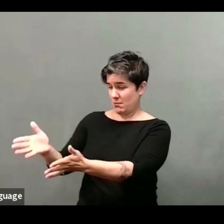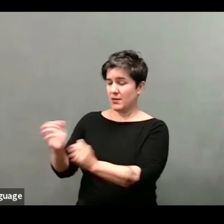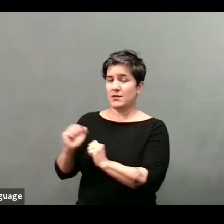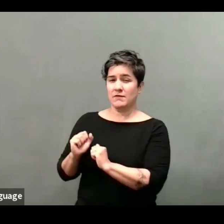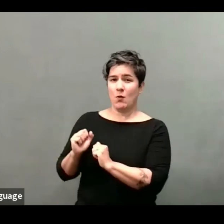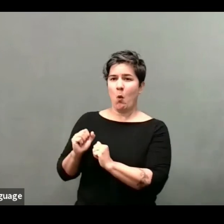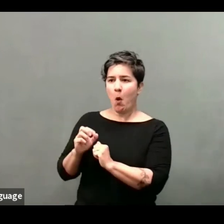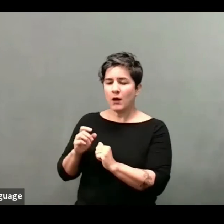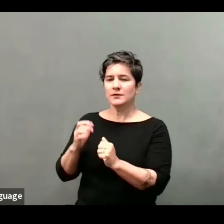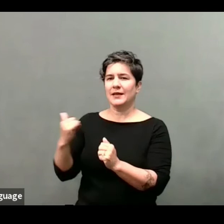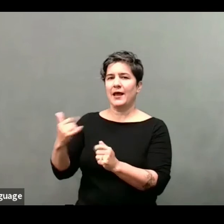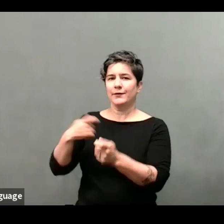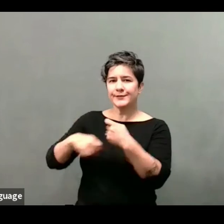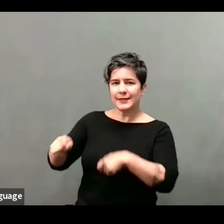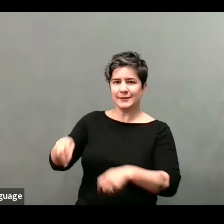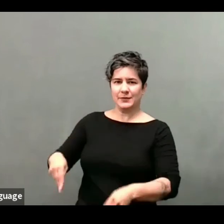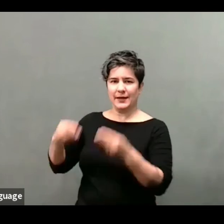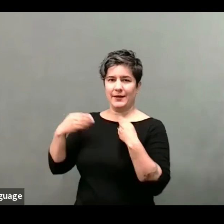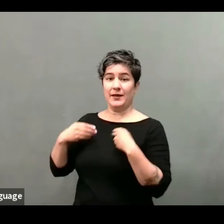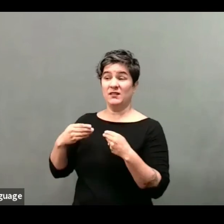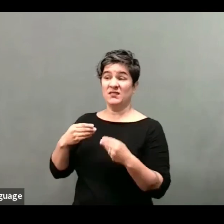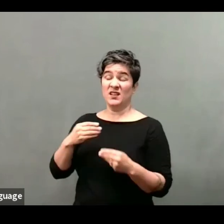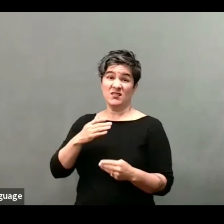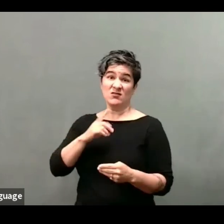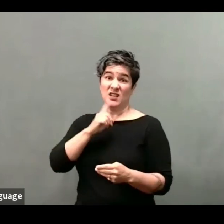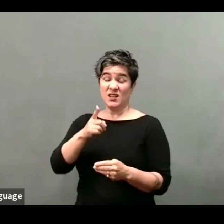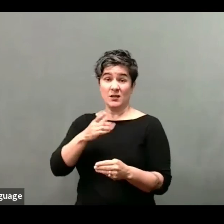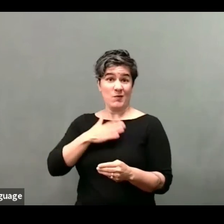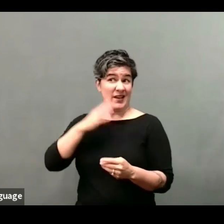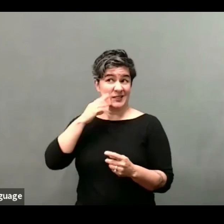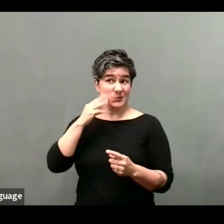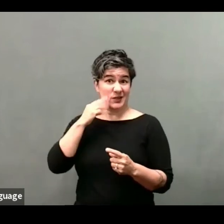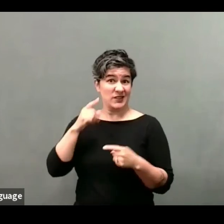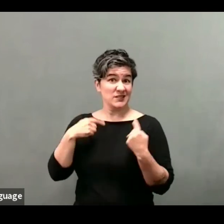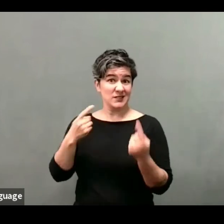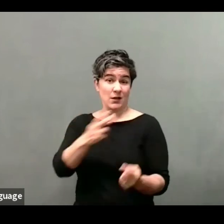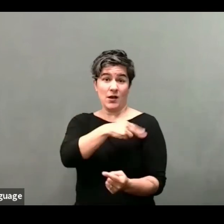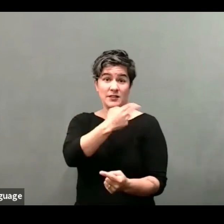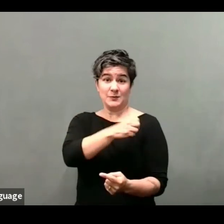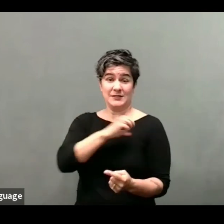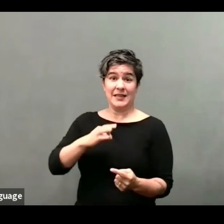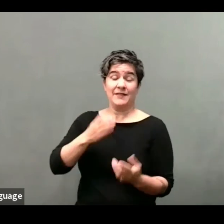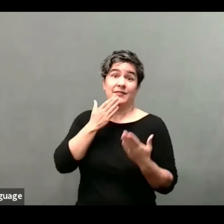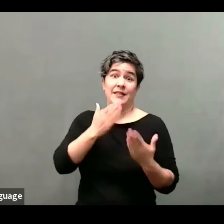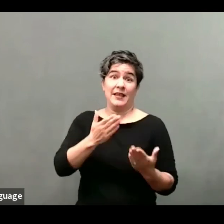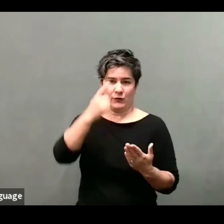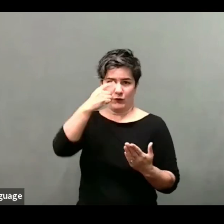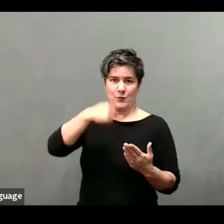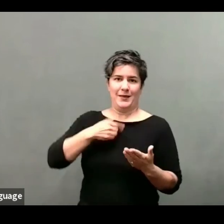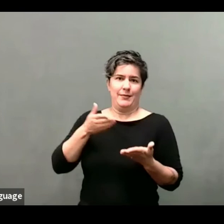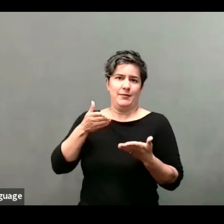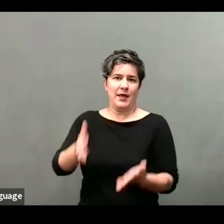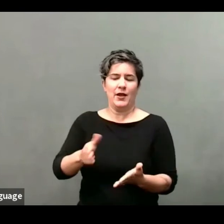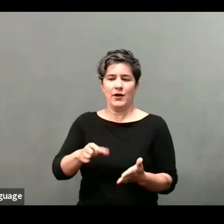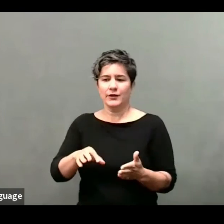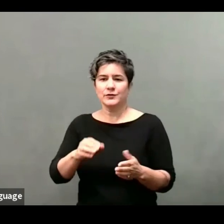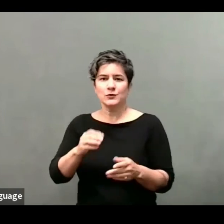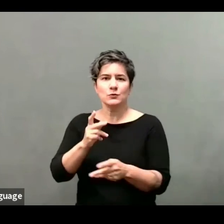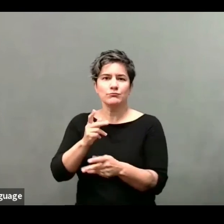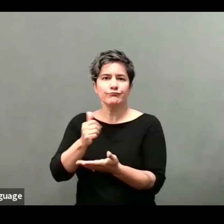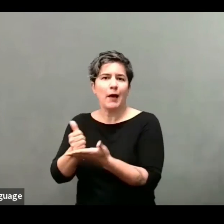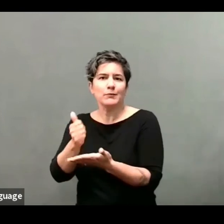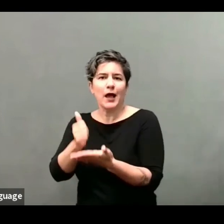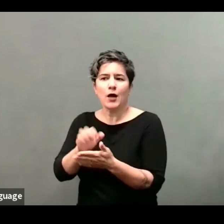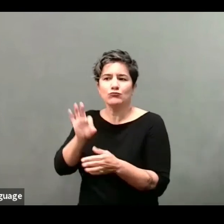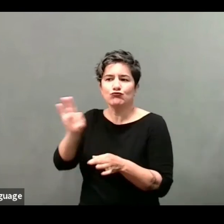in my experience, hospital staff have been happy to let me go do that, and grateful. And so I really do think